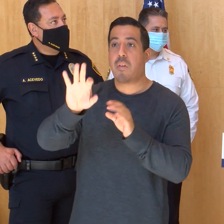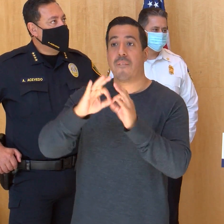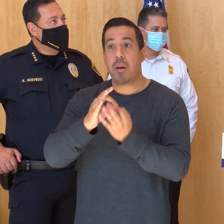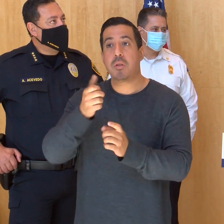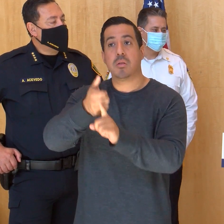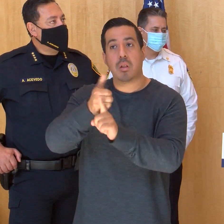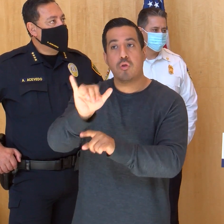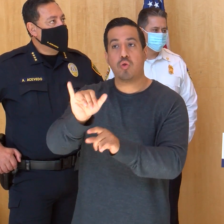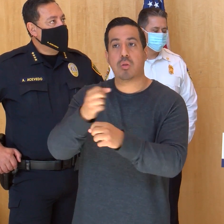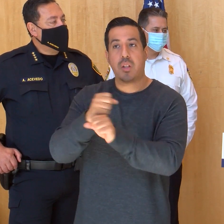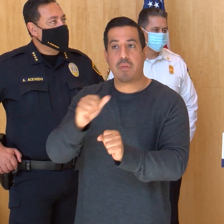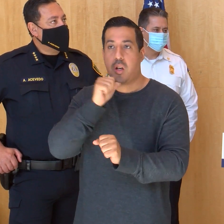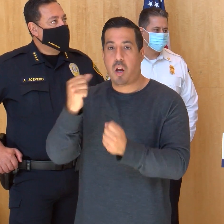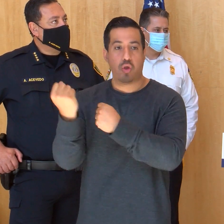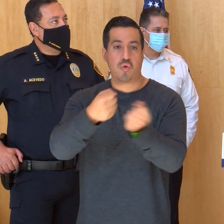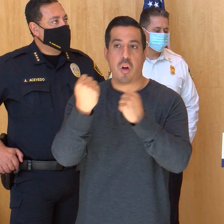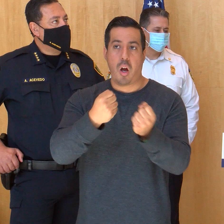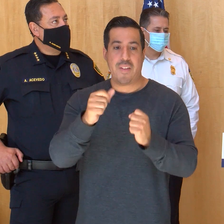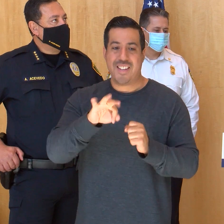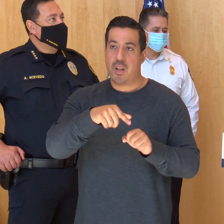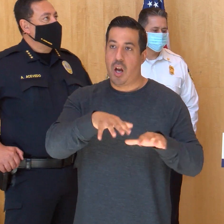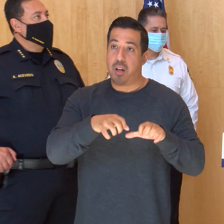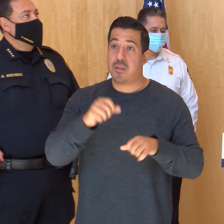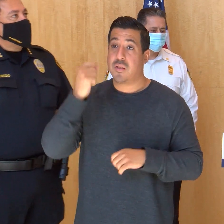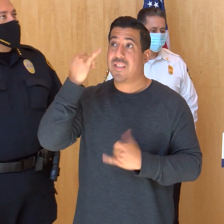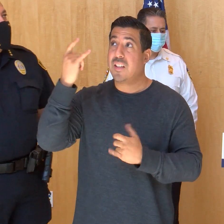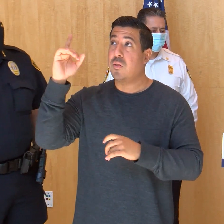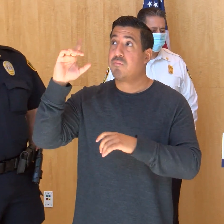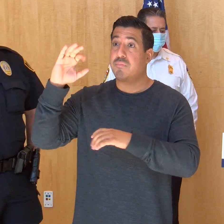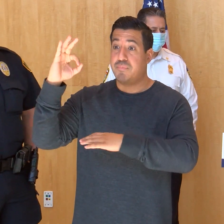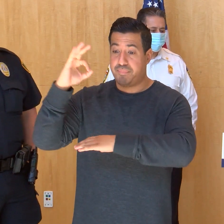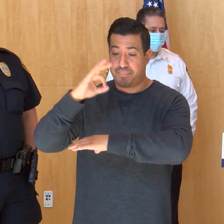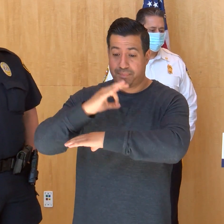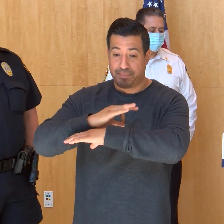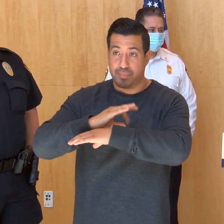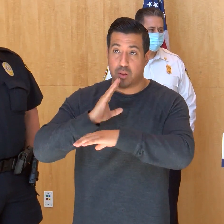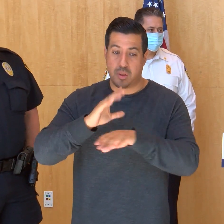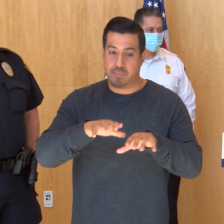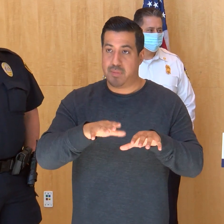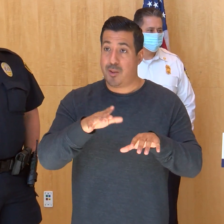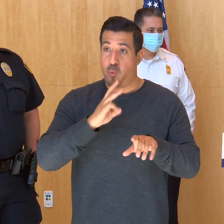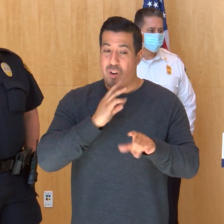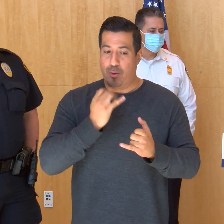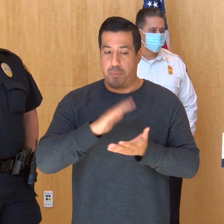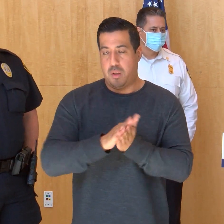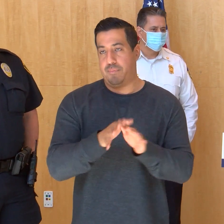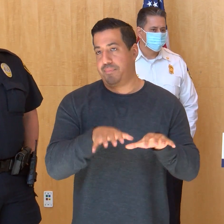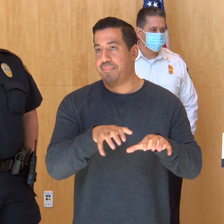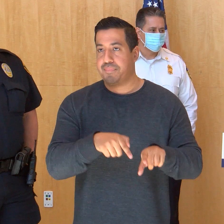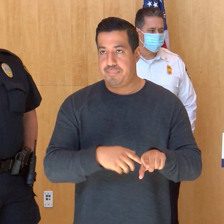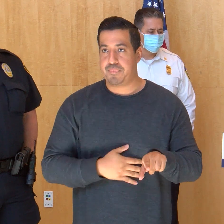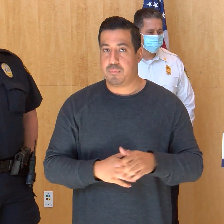safe by not being out in these conditions, particularly as the sun sets and this ice freezes back up. We will see that not